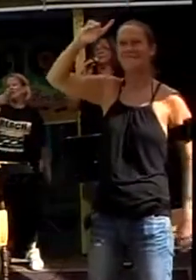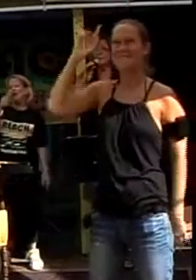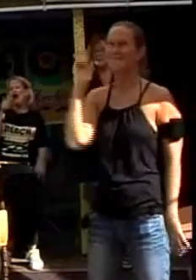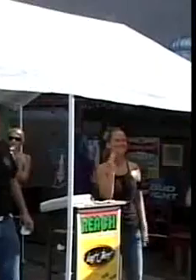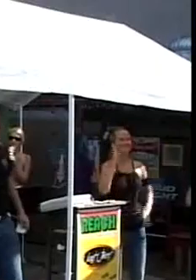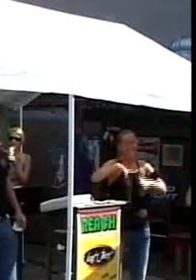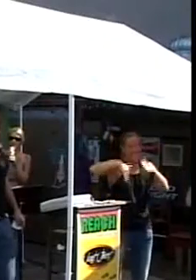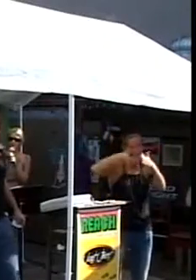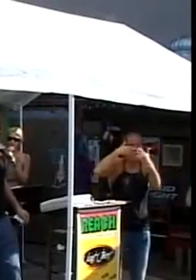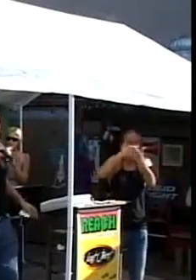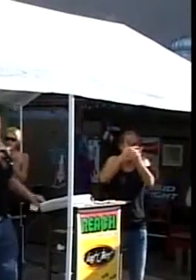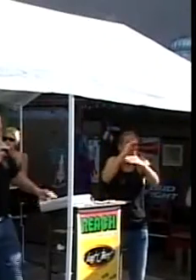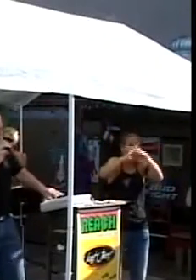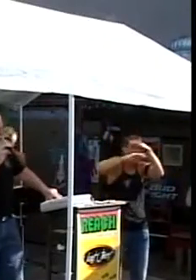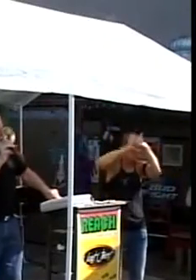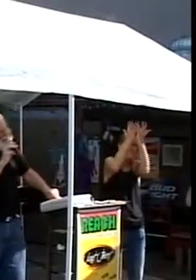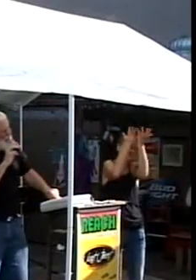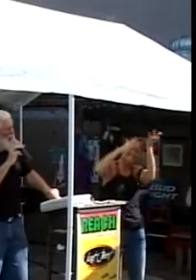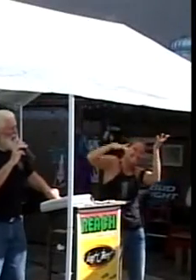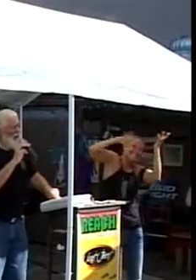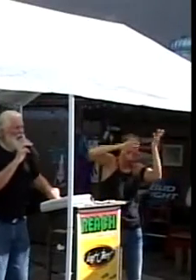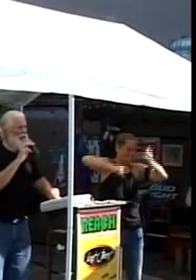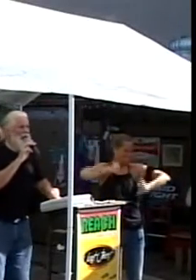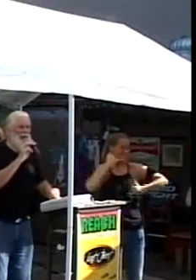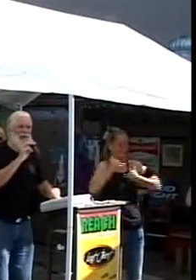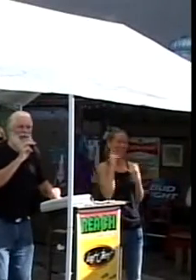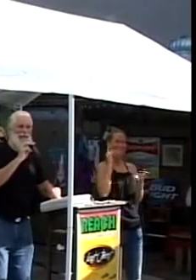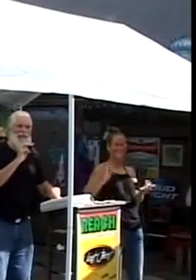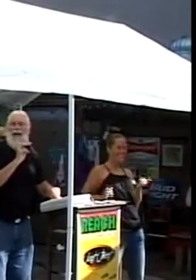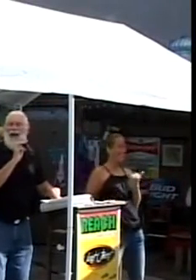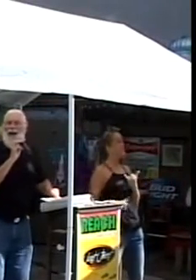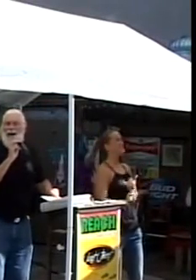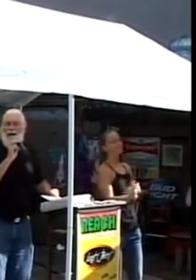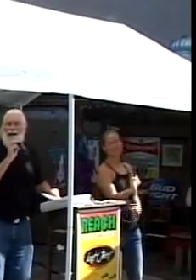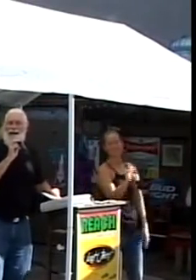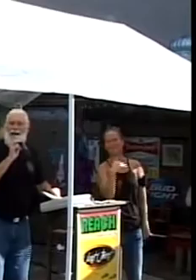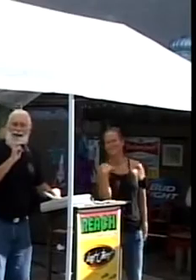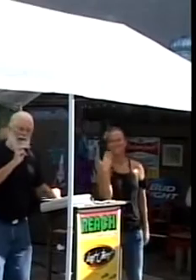to a land where joy shall never end.